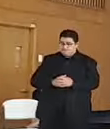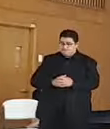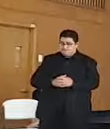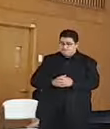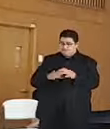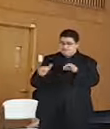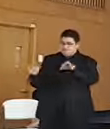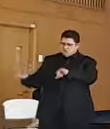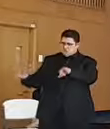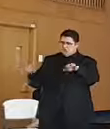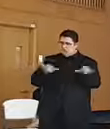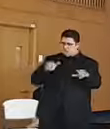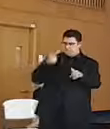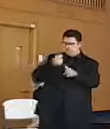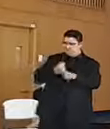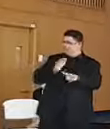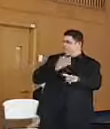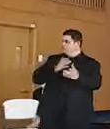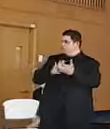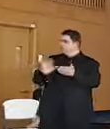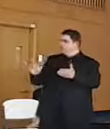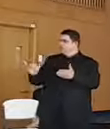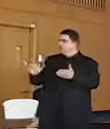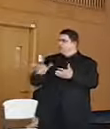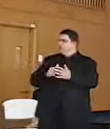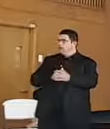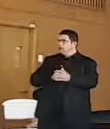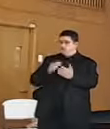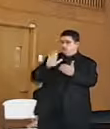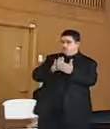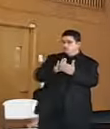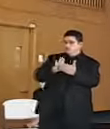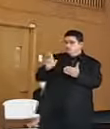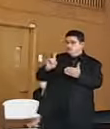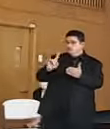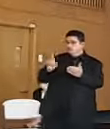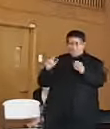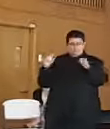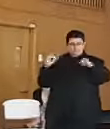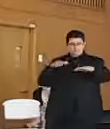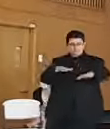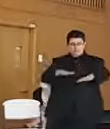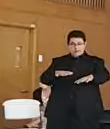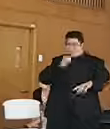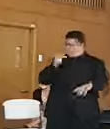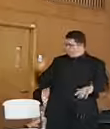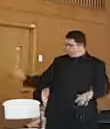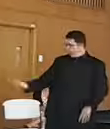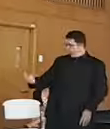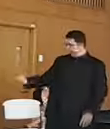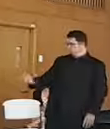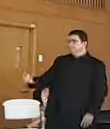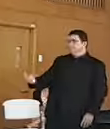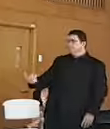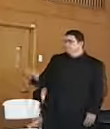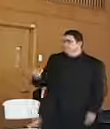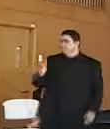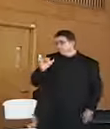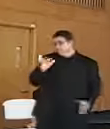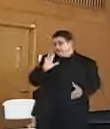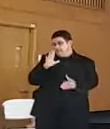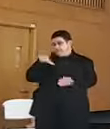the same impact on our schools as well. The school is a place where young kids go and stay by themselves. And that's part of this conversation.